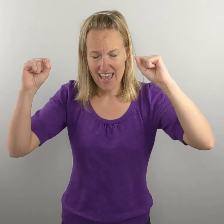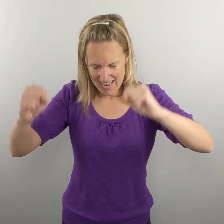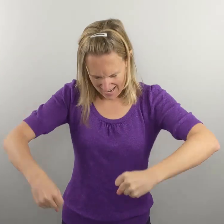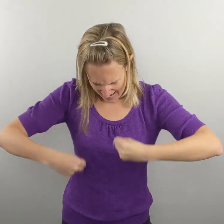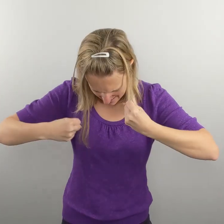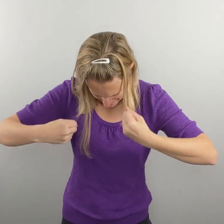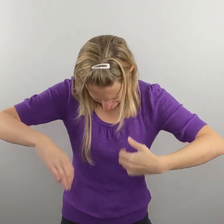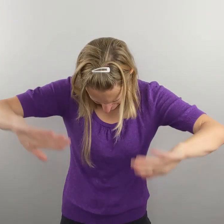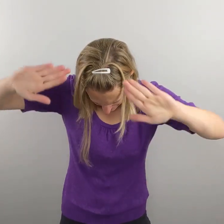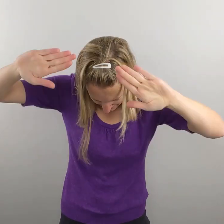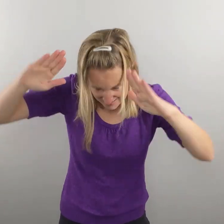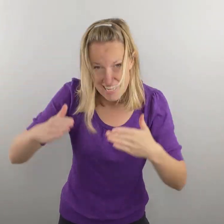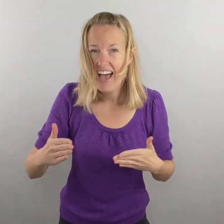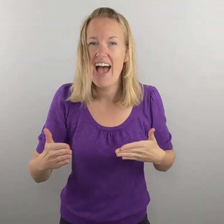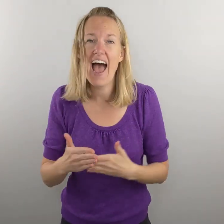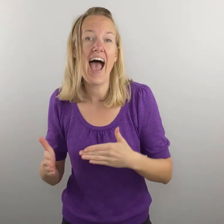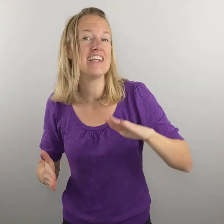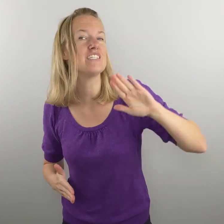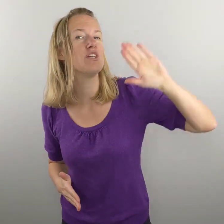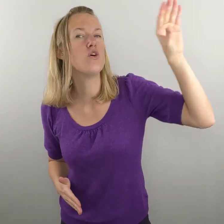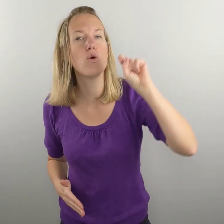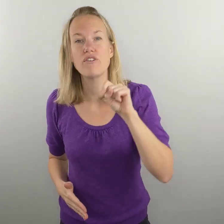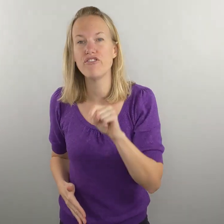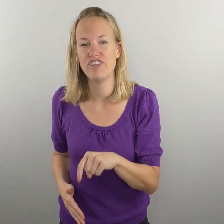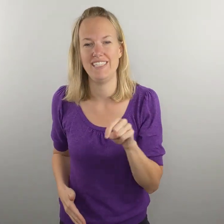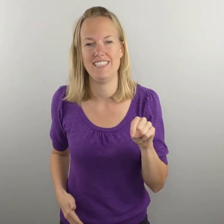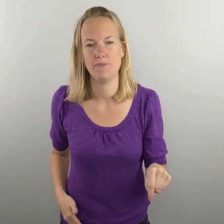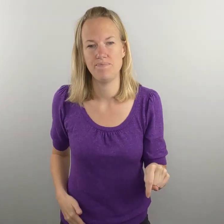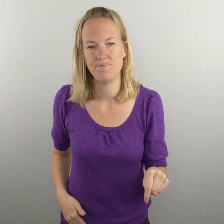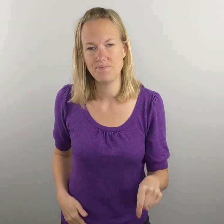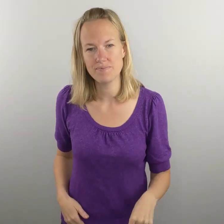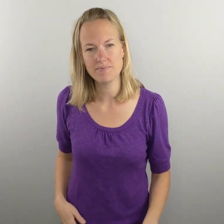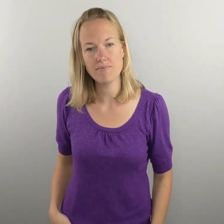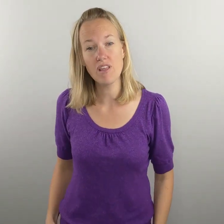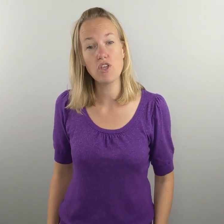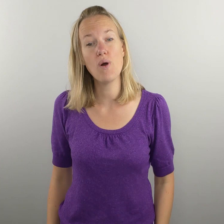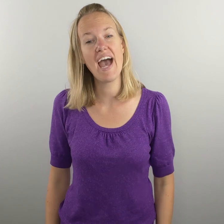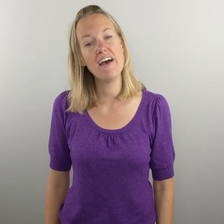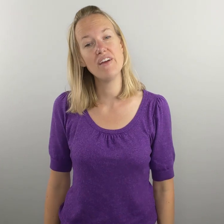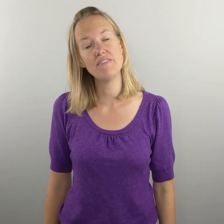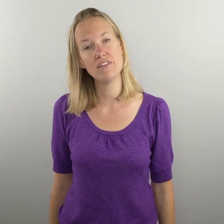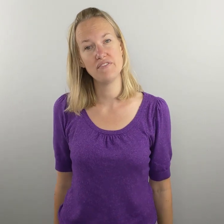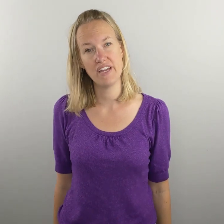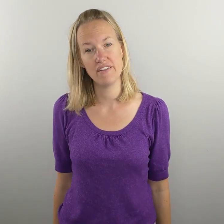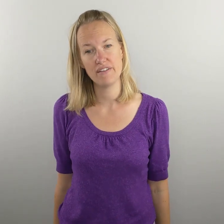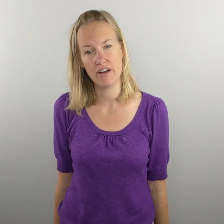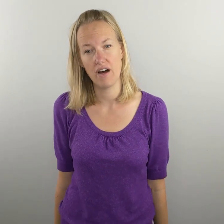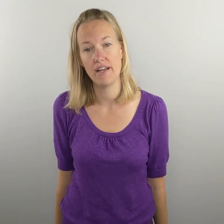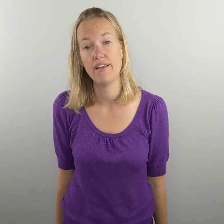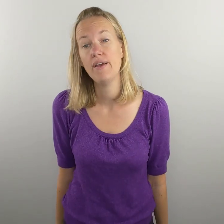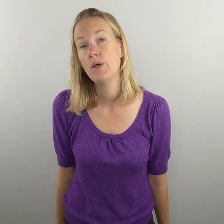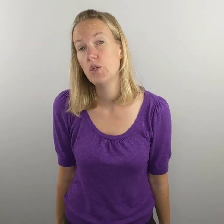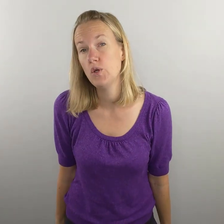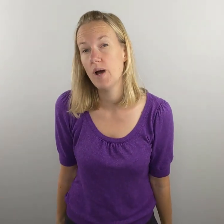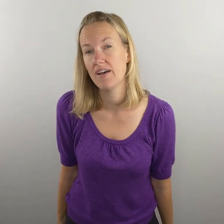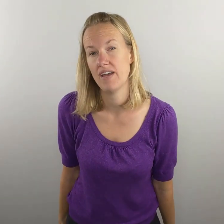and laying it at your feet. You have every failure, God. You have